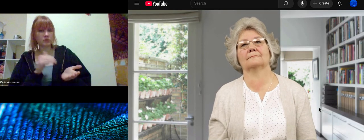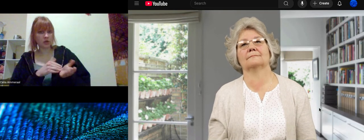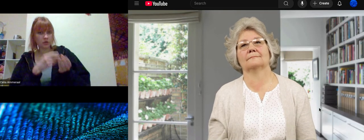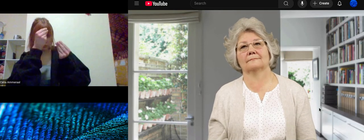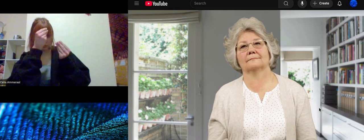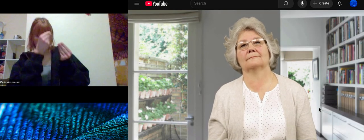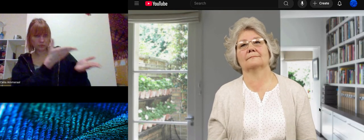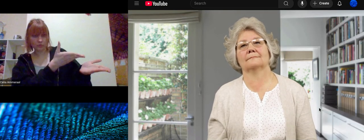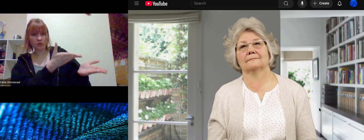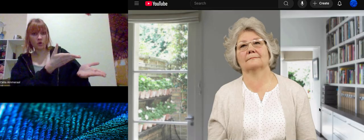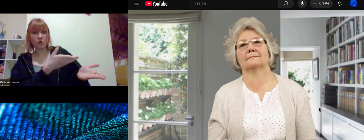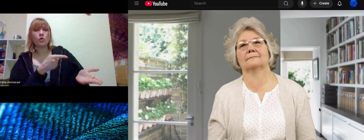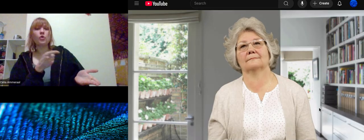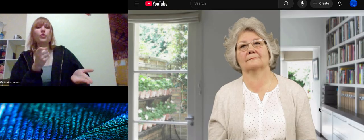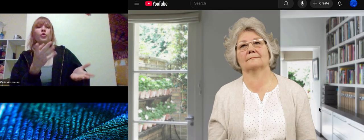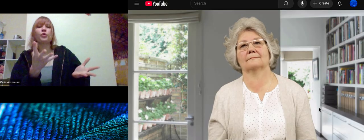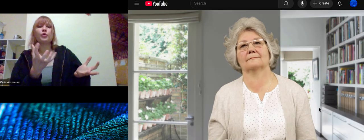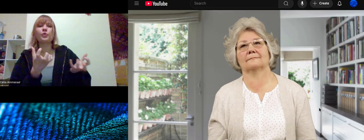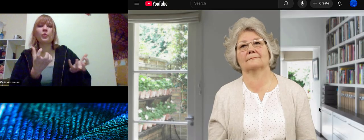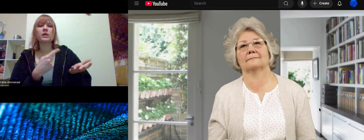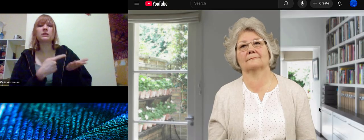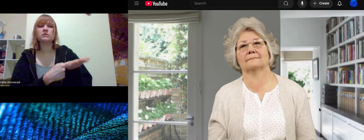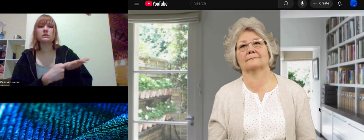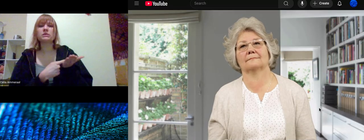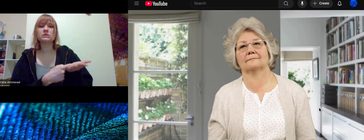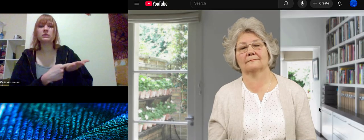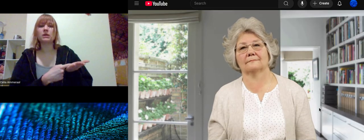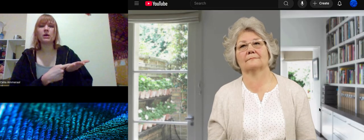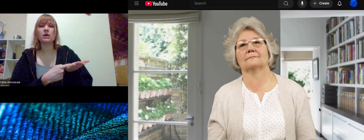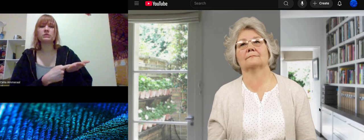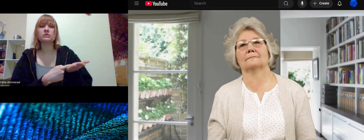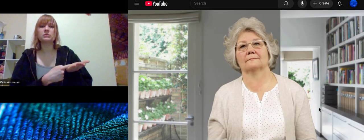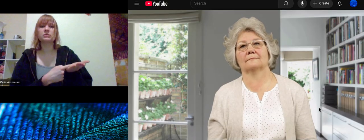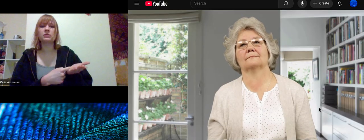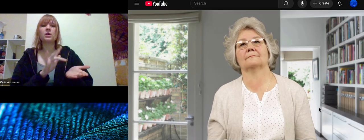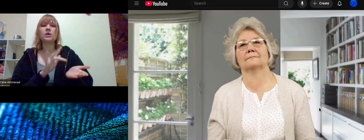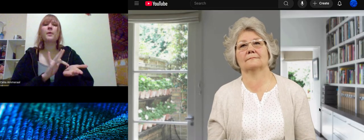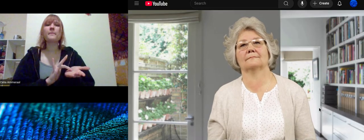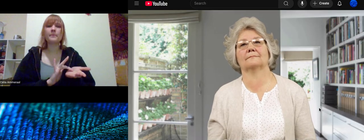sugar medication and also the results related to your cholesterol.